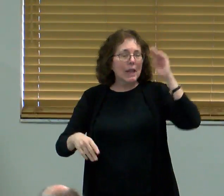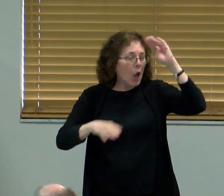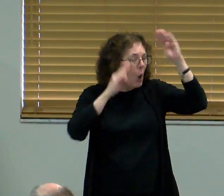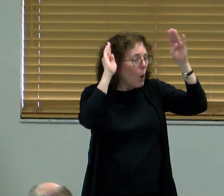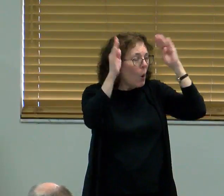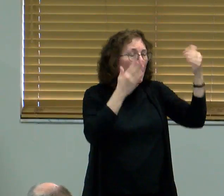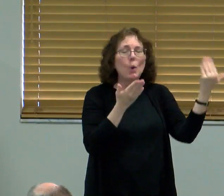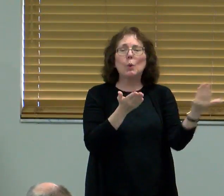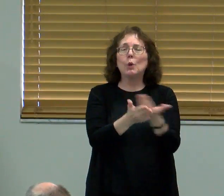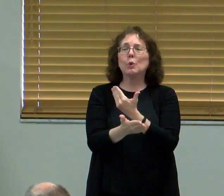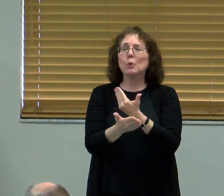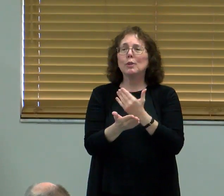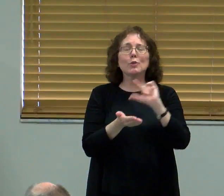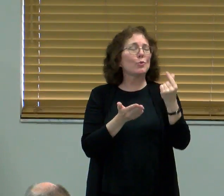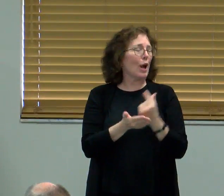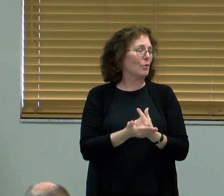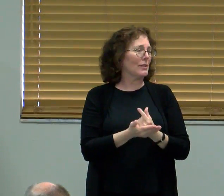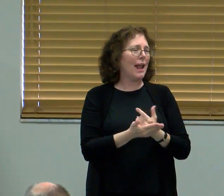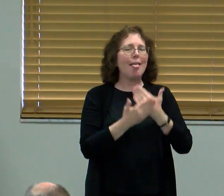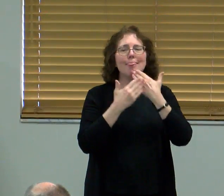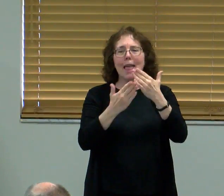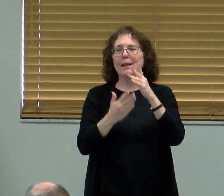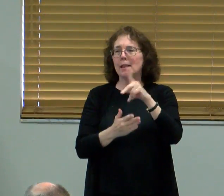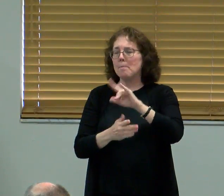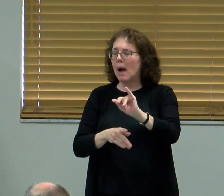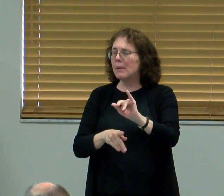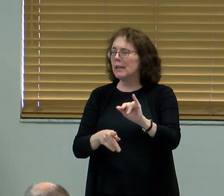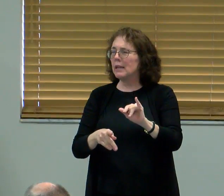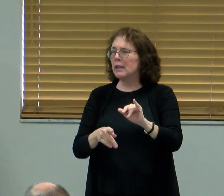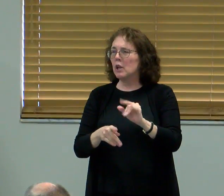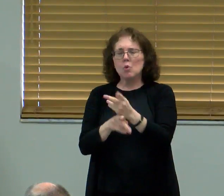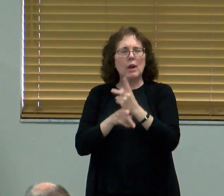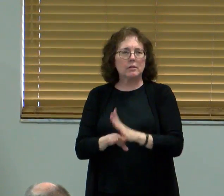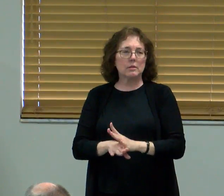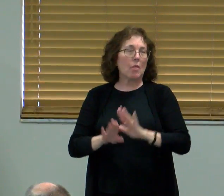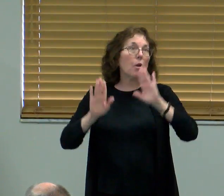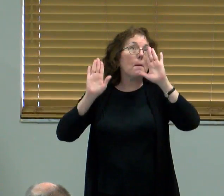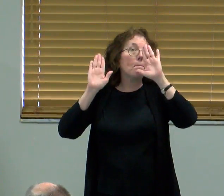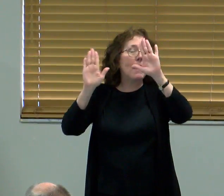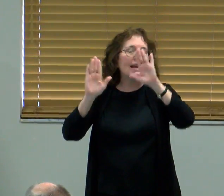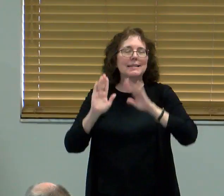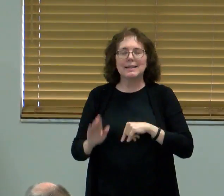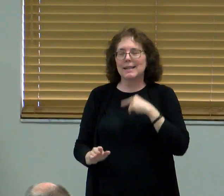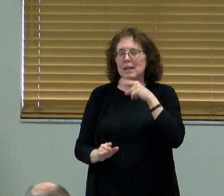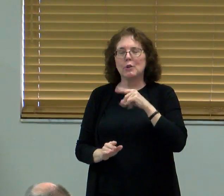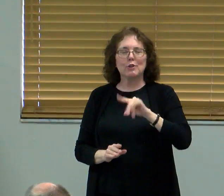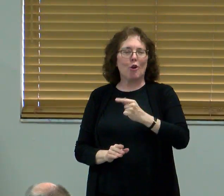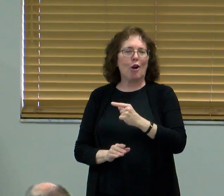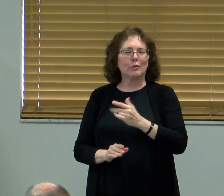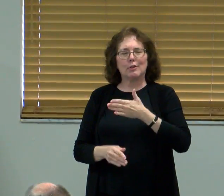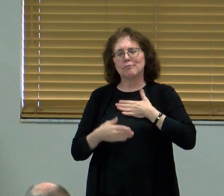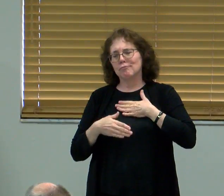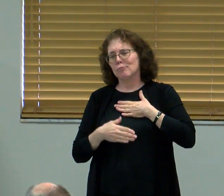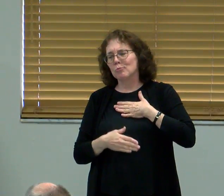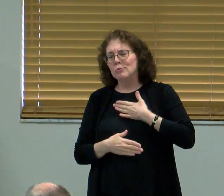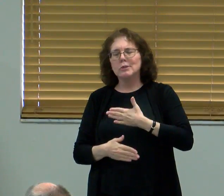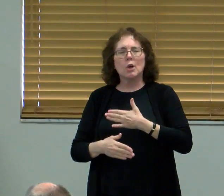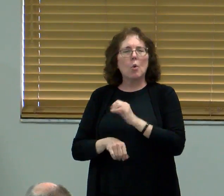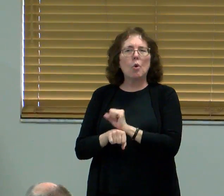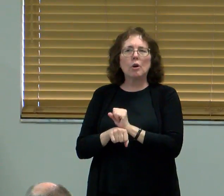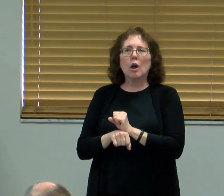hello to our newest graduates, thank the puppy raisers of their amazing hearing dogs for their selfless work, and enjoy a bite to